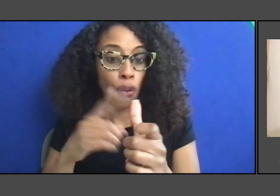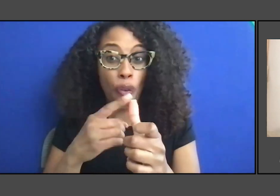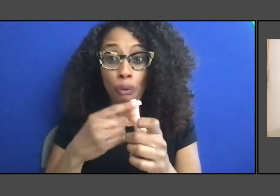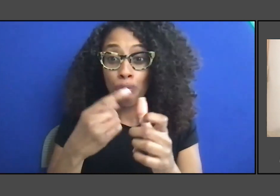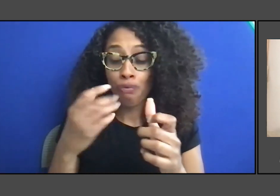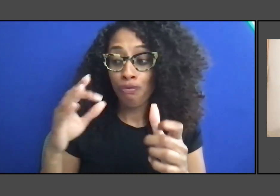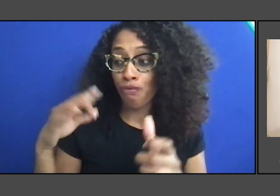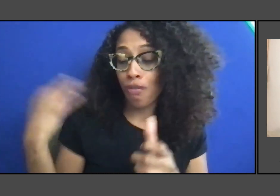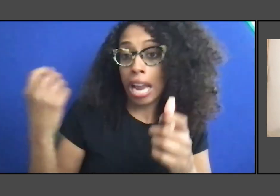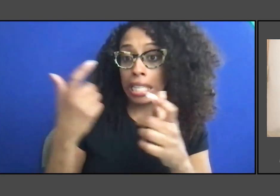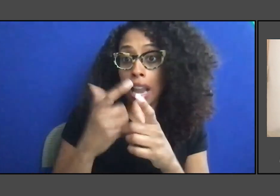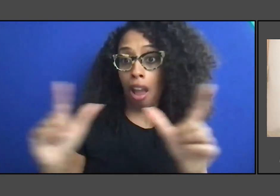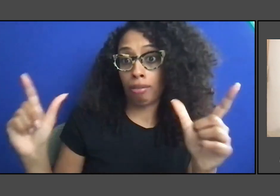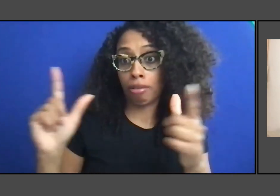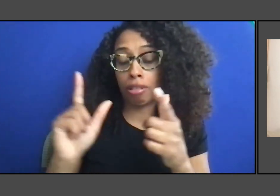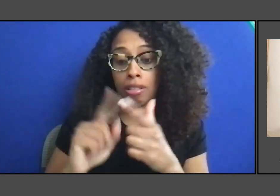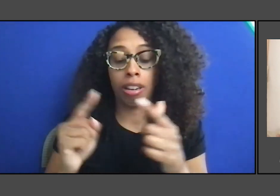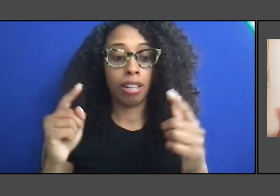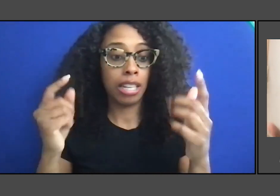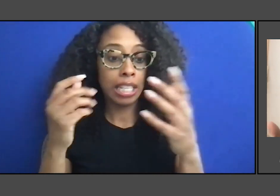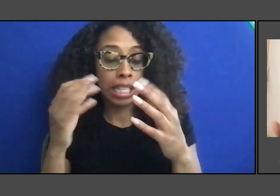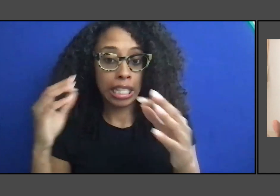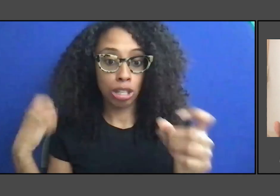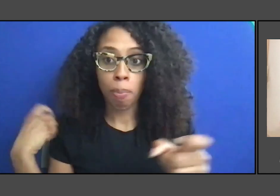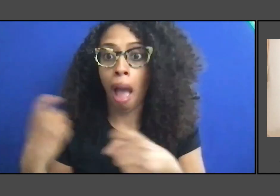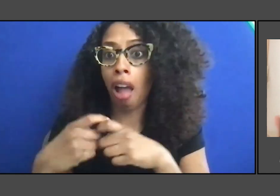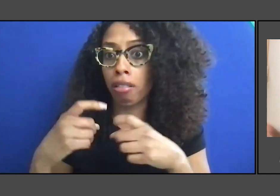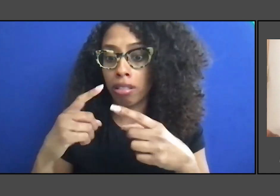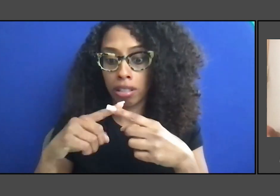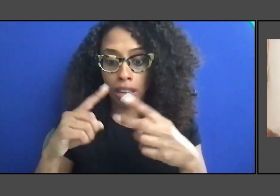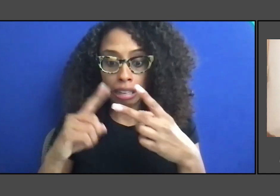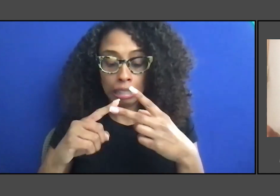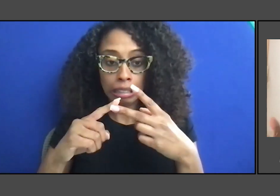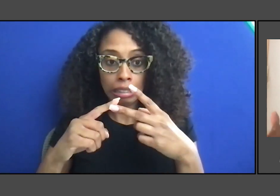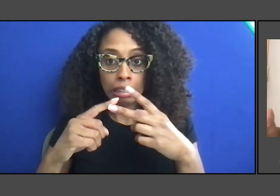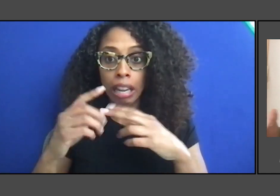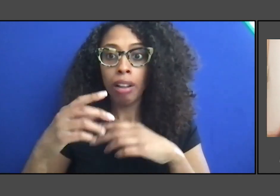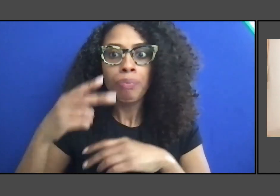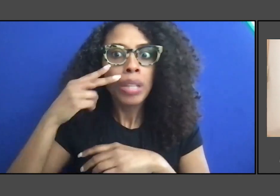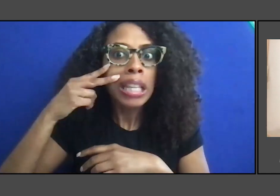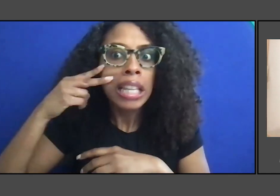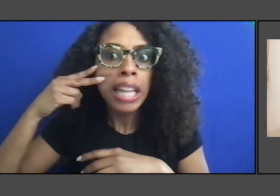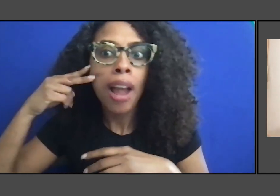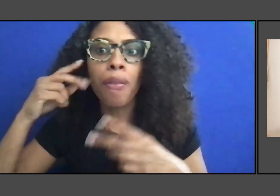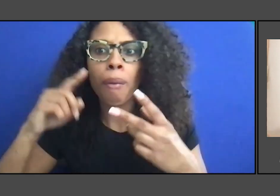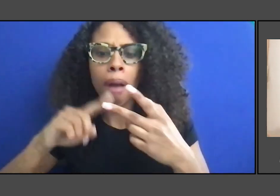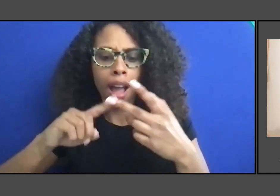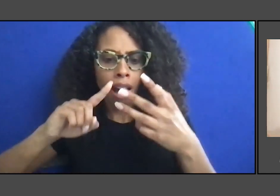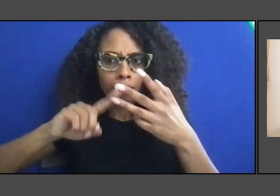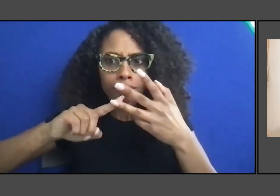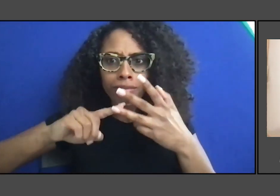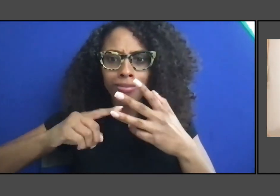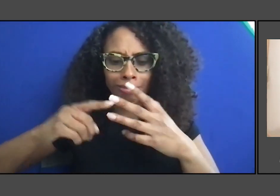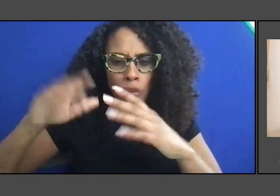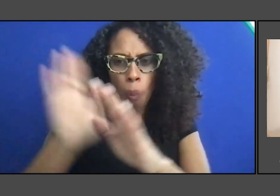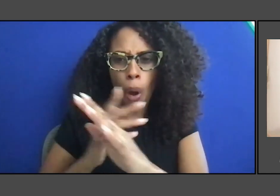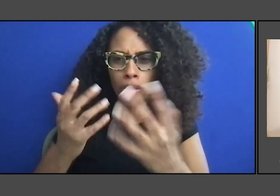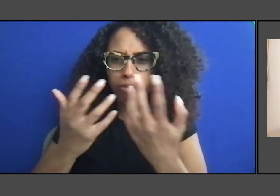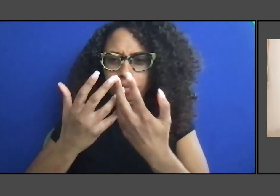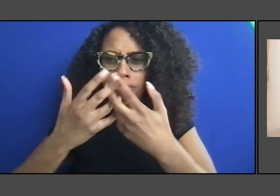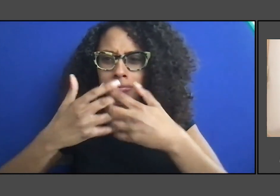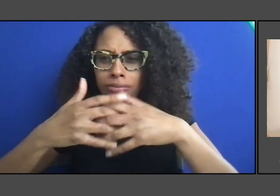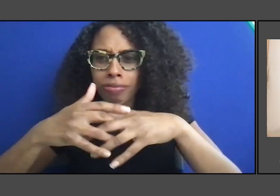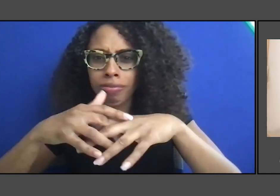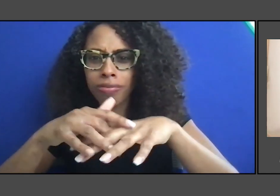Native American, and the peoples of African descent doing what they do, bringing all those cultures together and not shutting